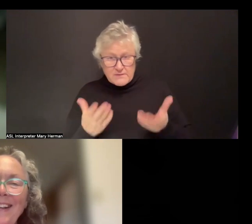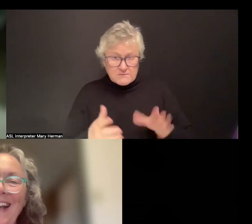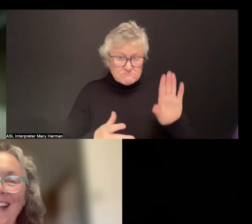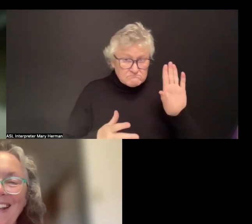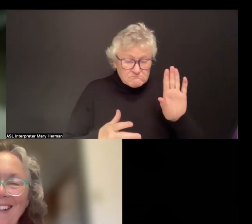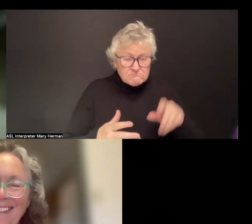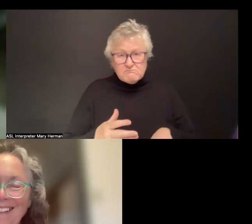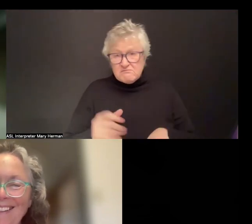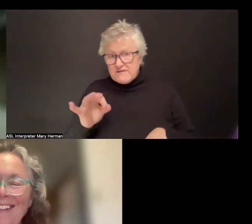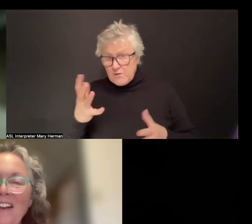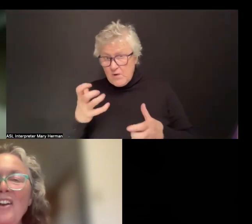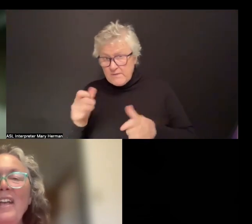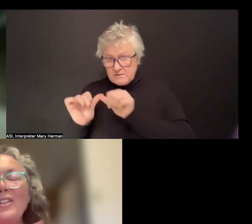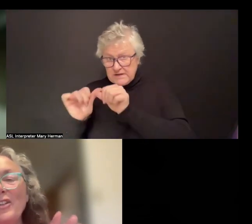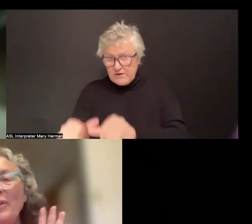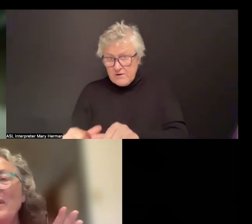2?